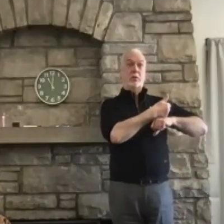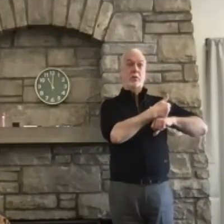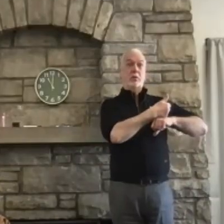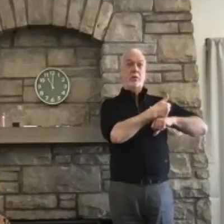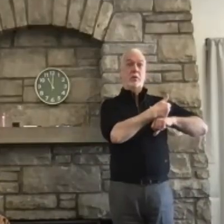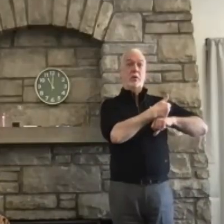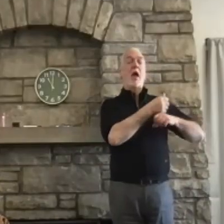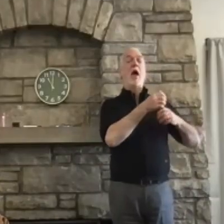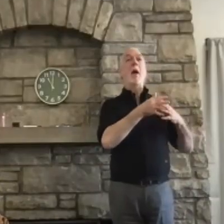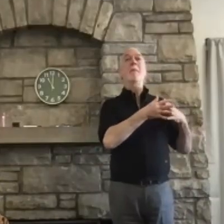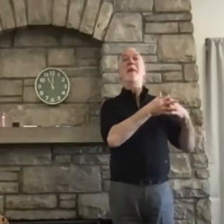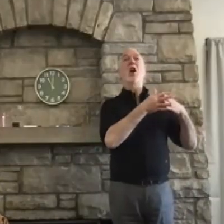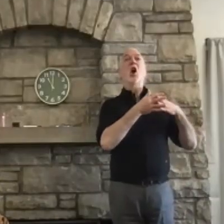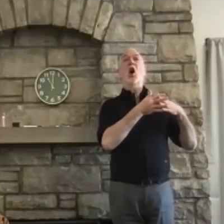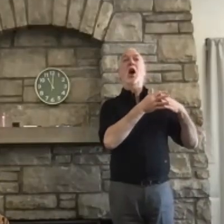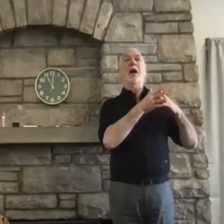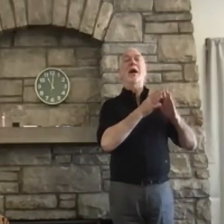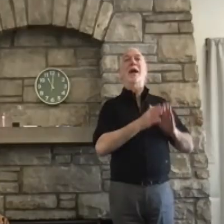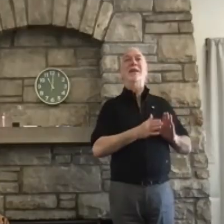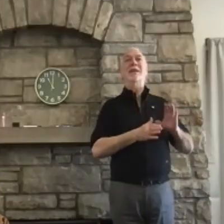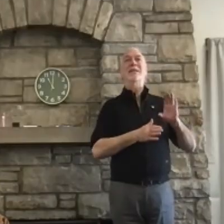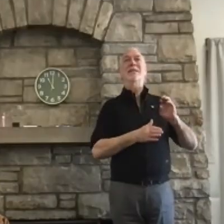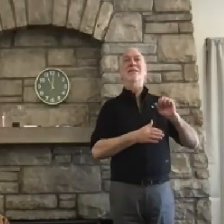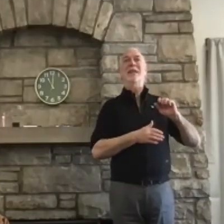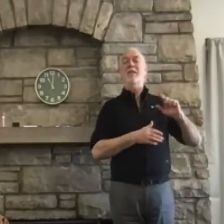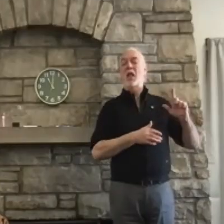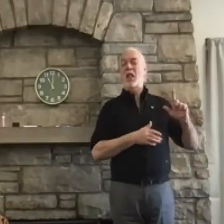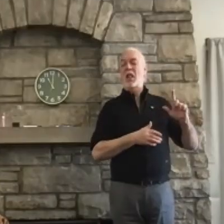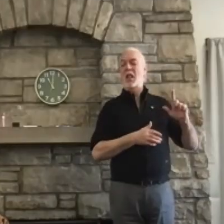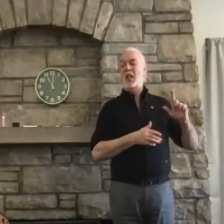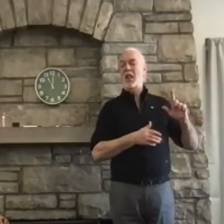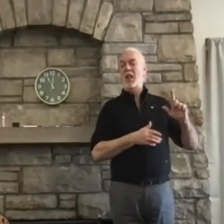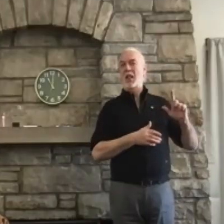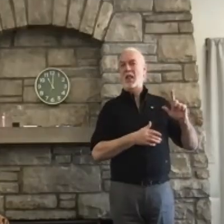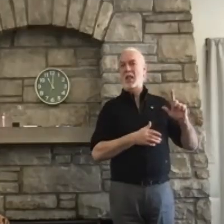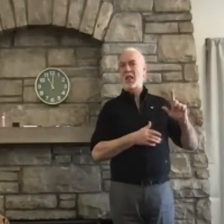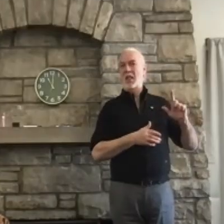an American Civil Liberty